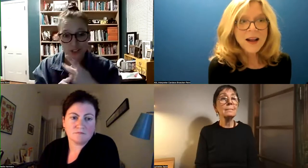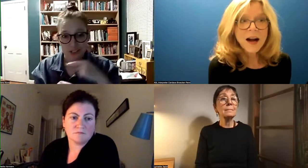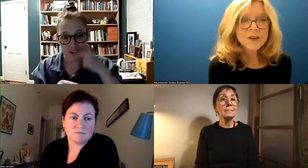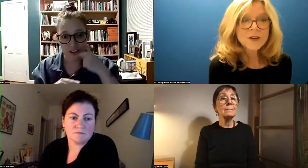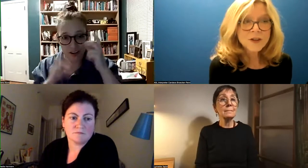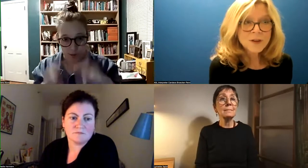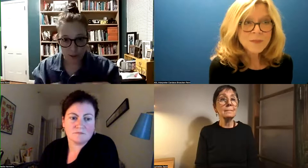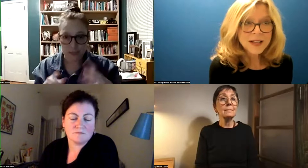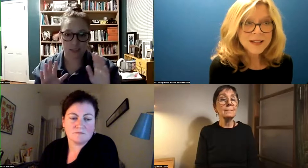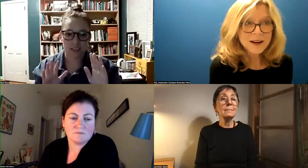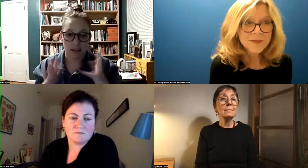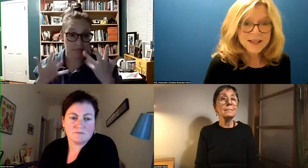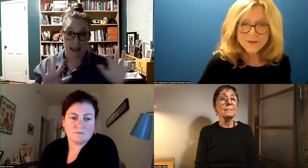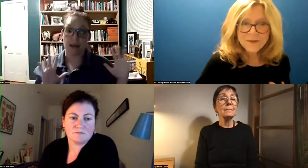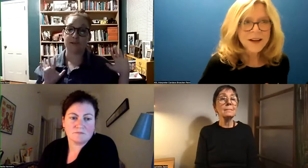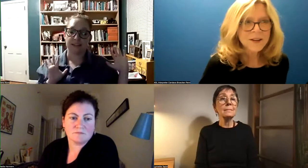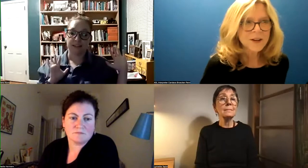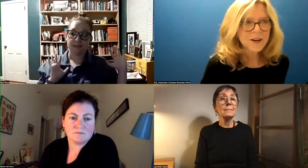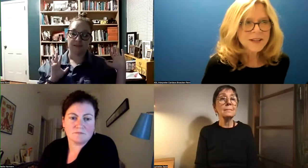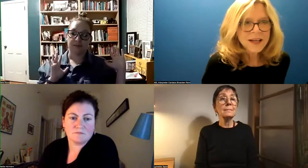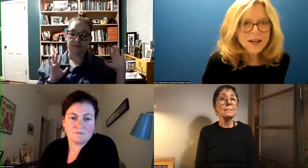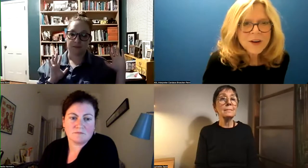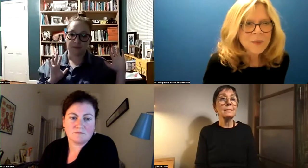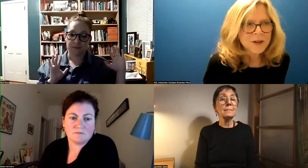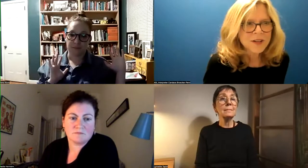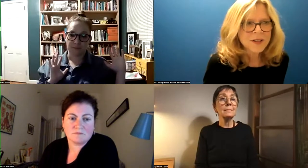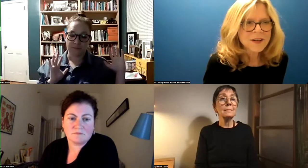I understood myself as a failure as a